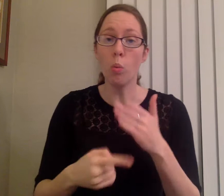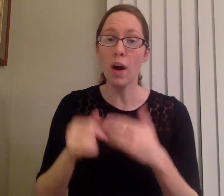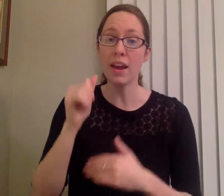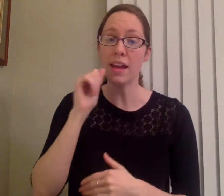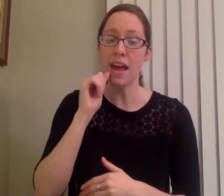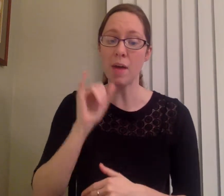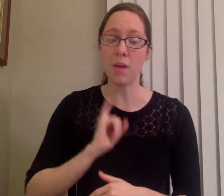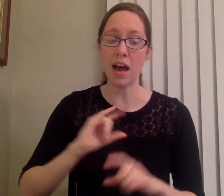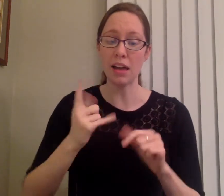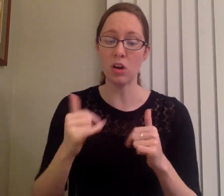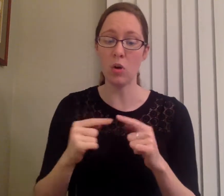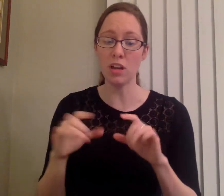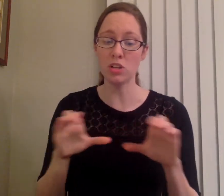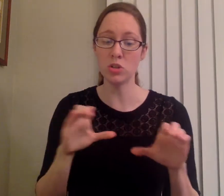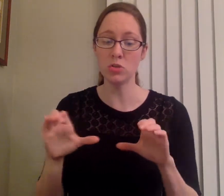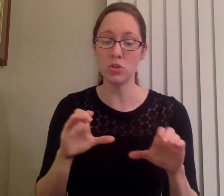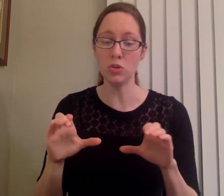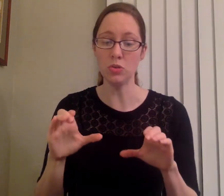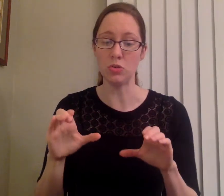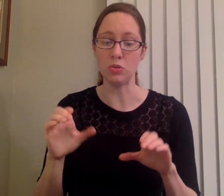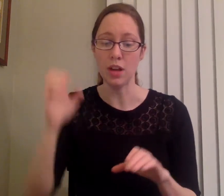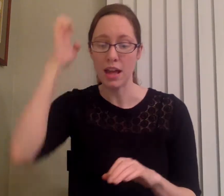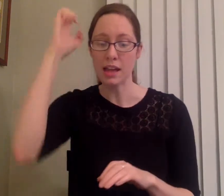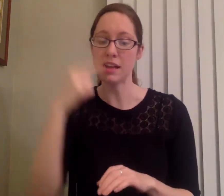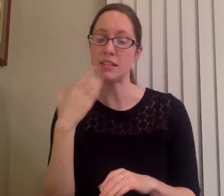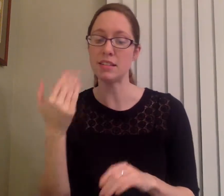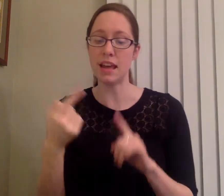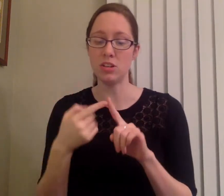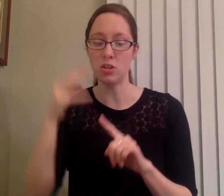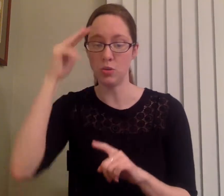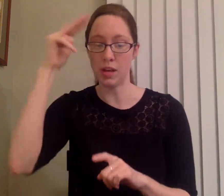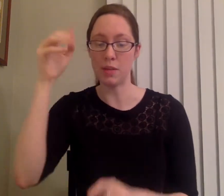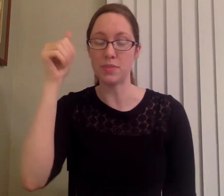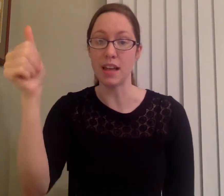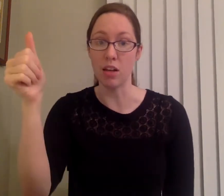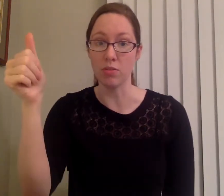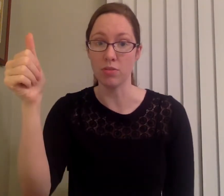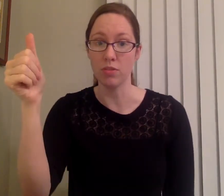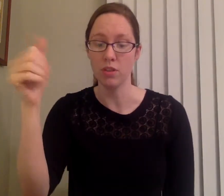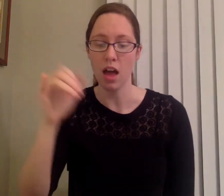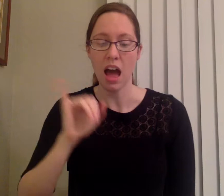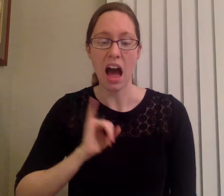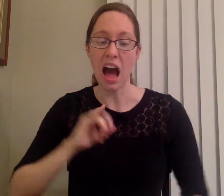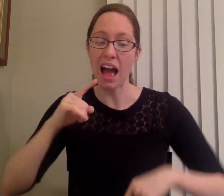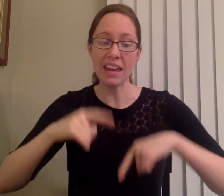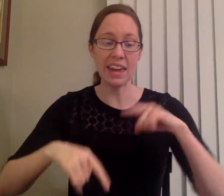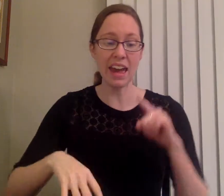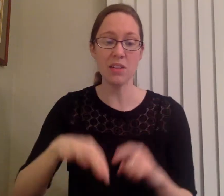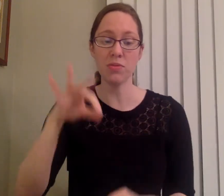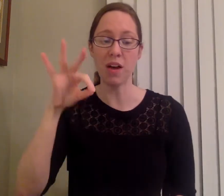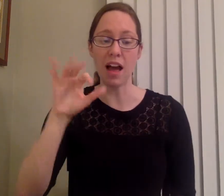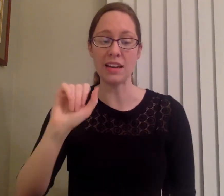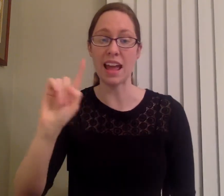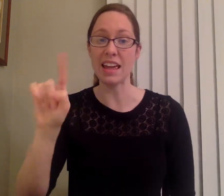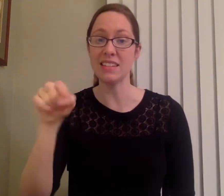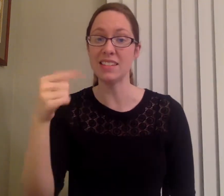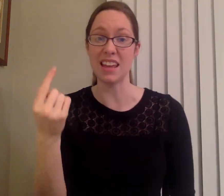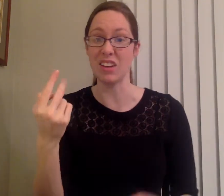"What am I going to do?" he said to himself. "I can't find a